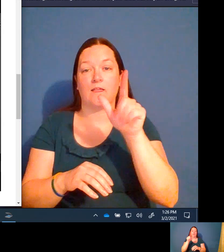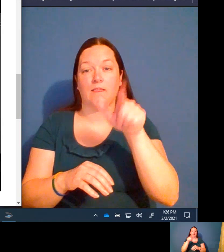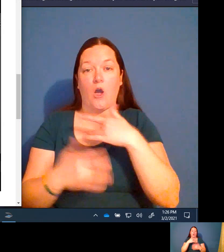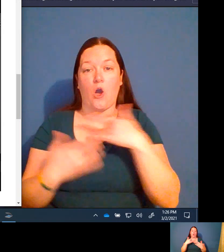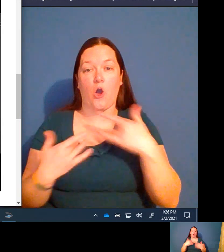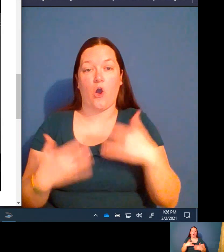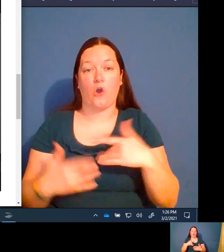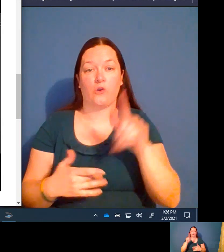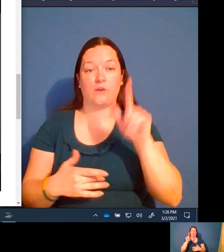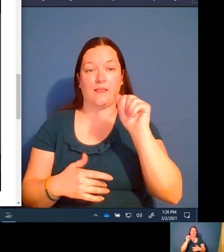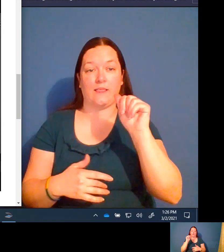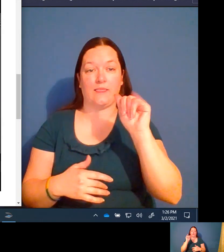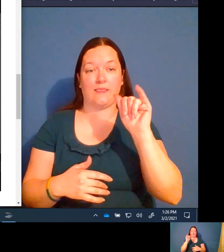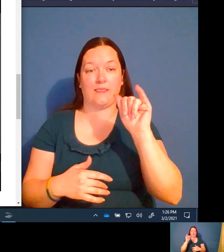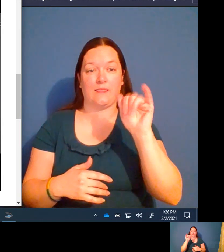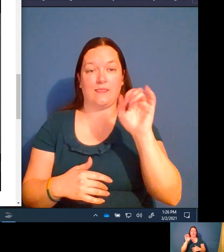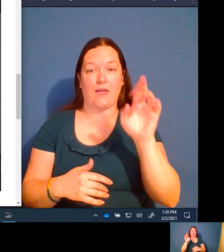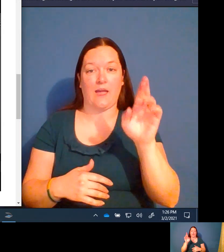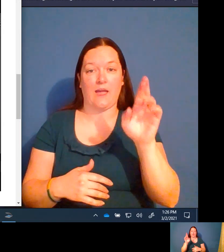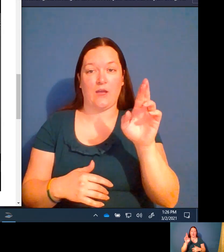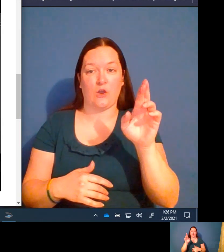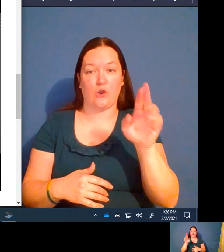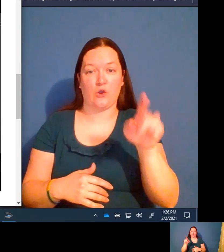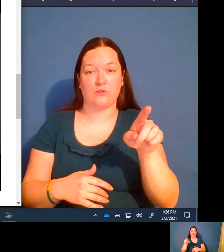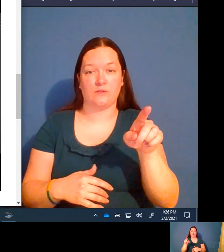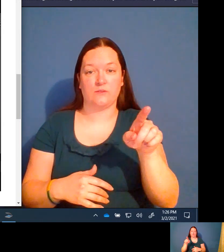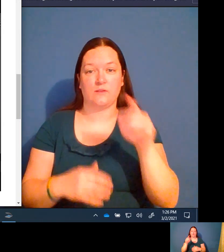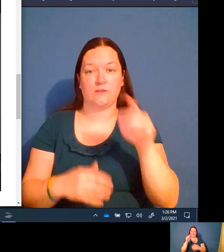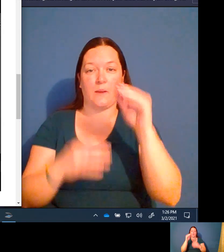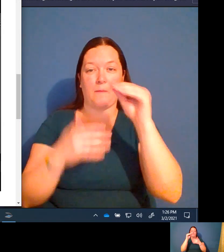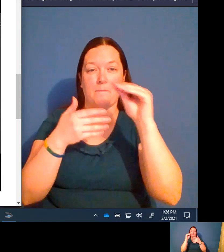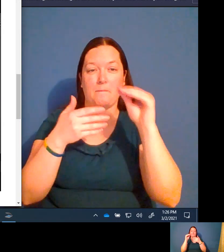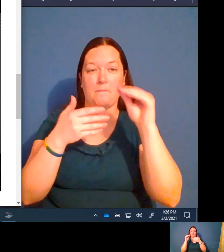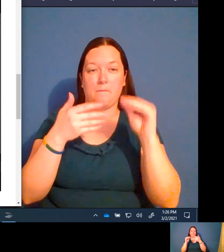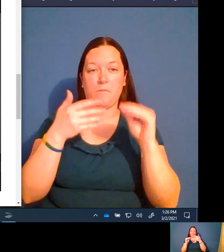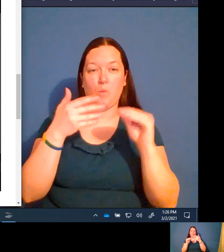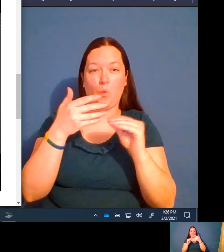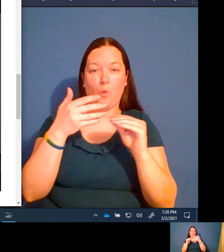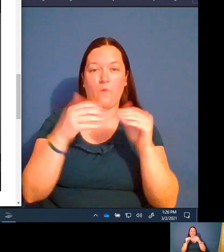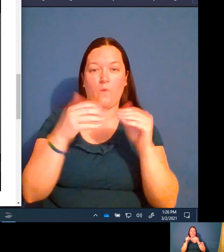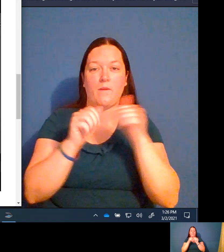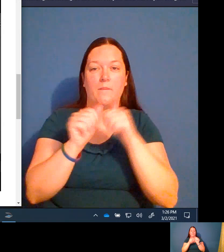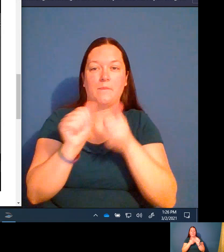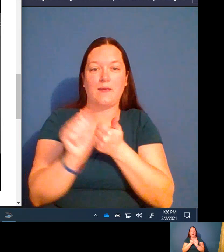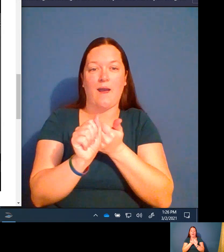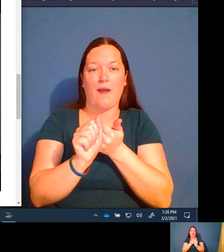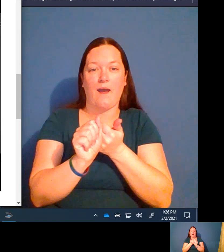heart in the layers panel. I'm going to come down and drop it behind